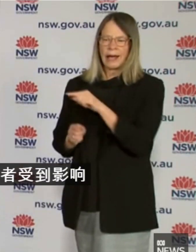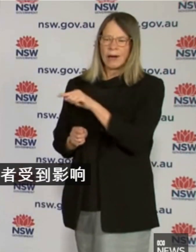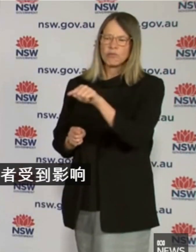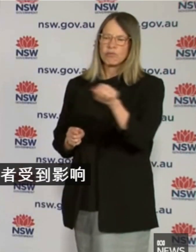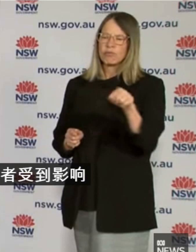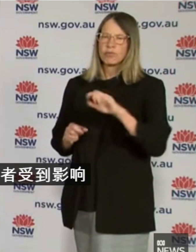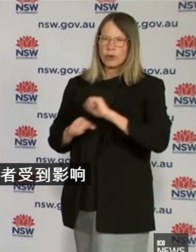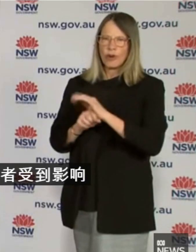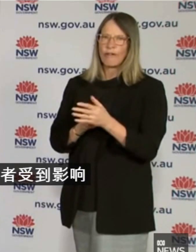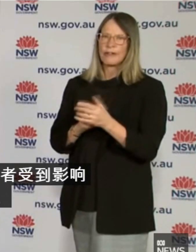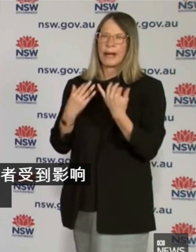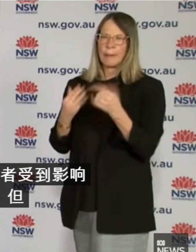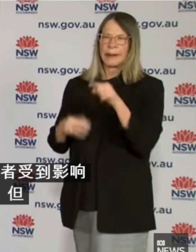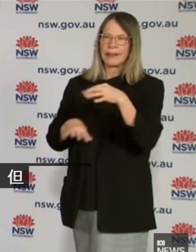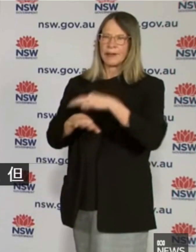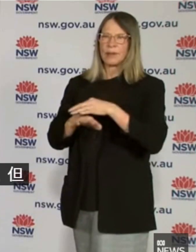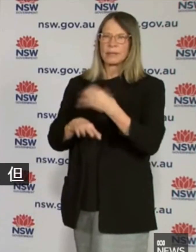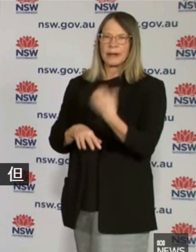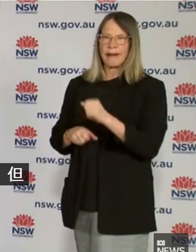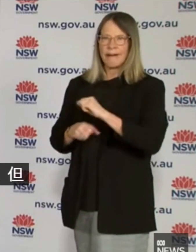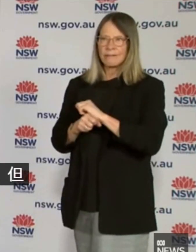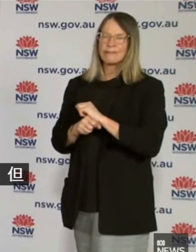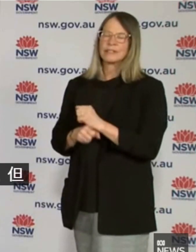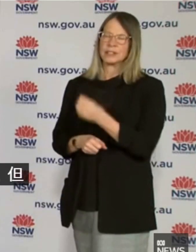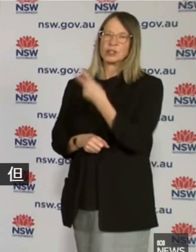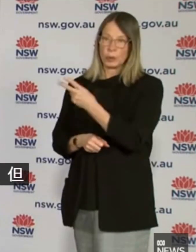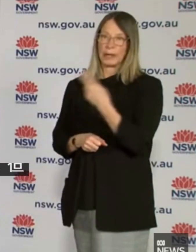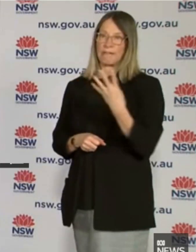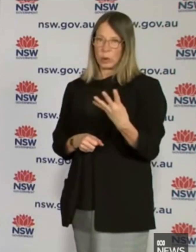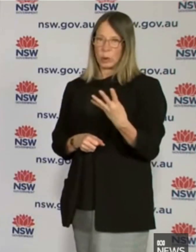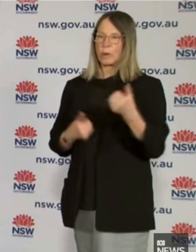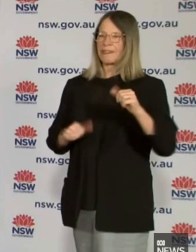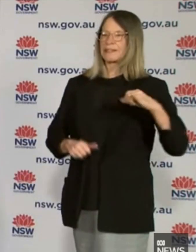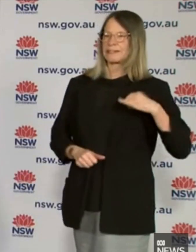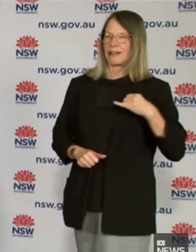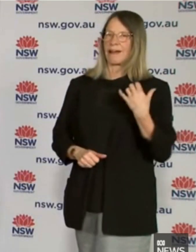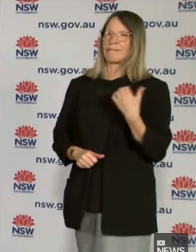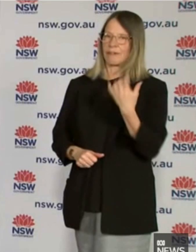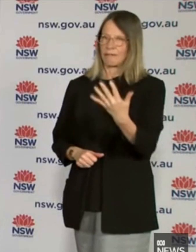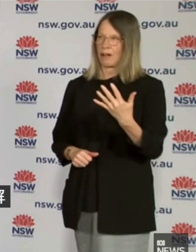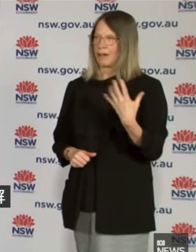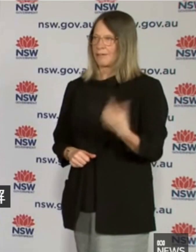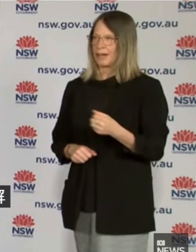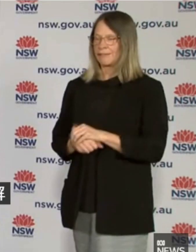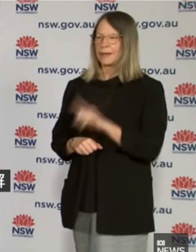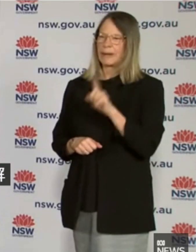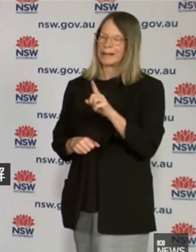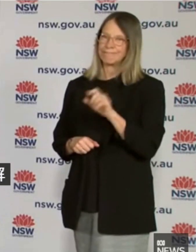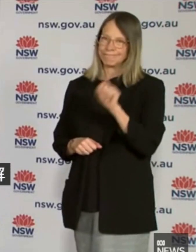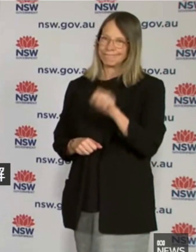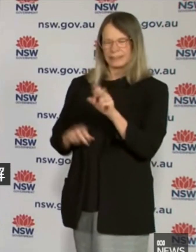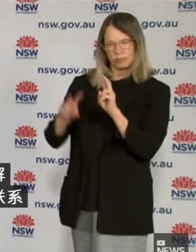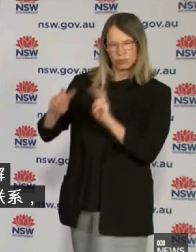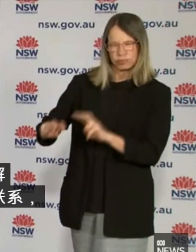current understanding, and 5 staff. But as the Minister indicated, those investigations are underway to see what might